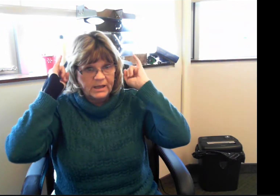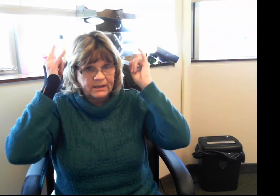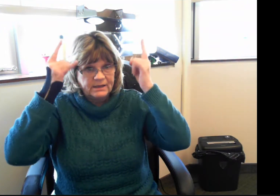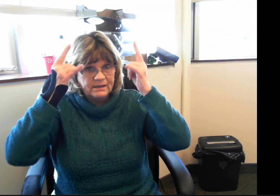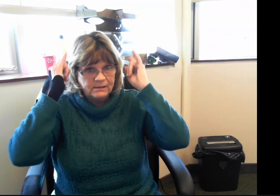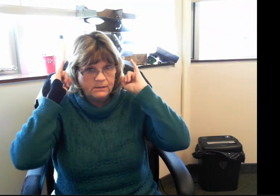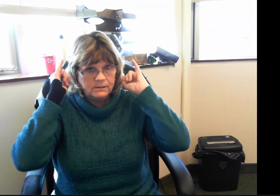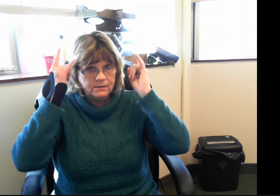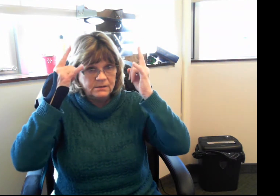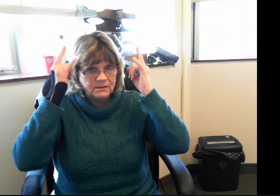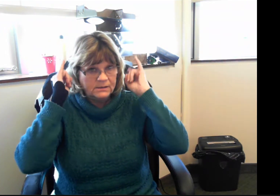Halloween.